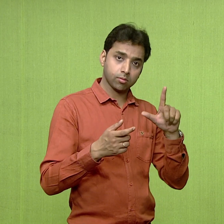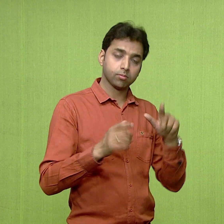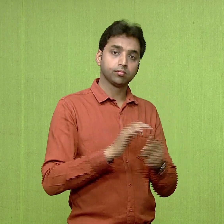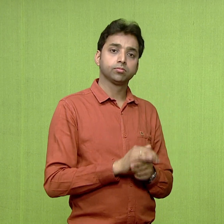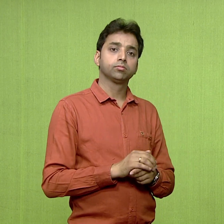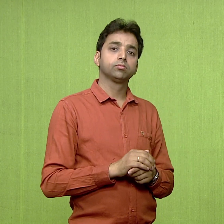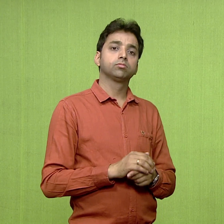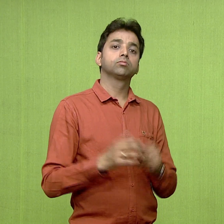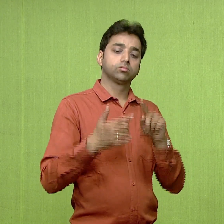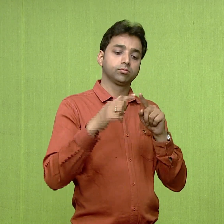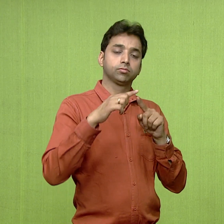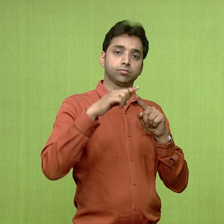and Telugu